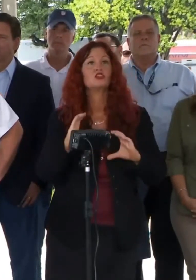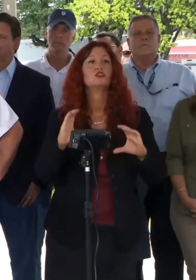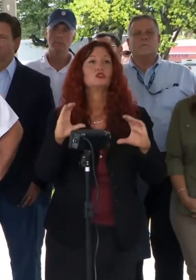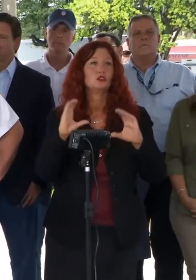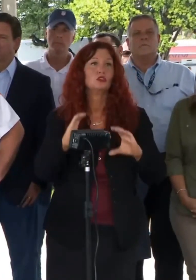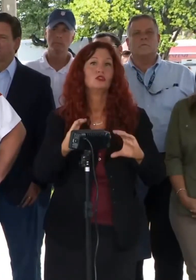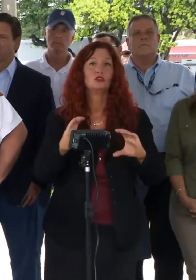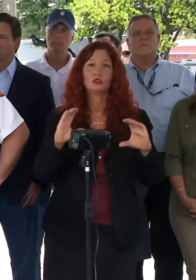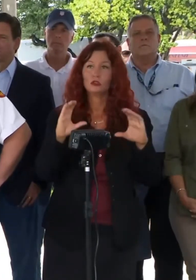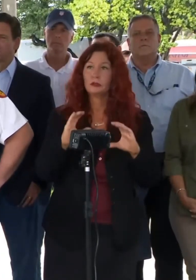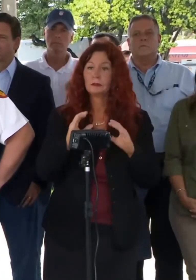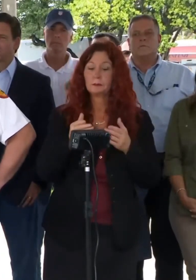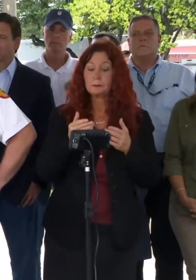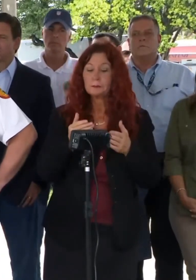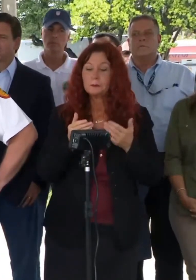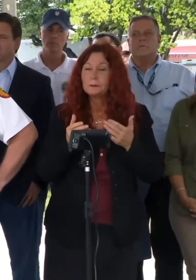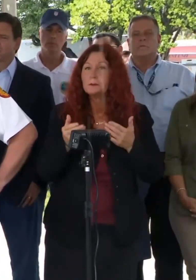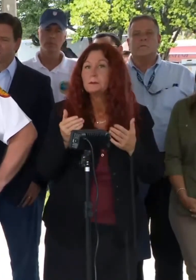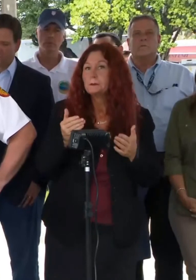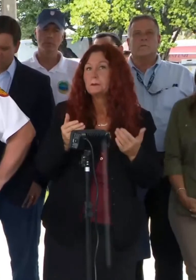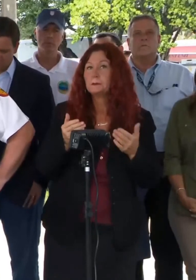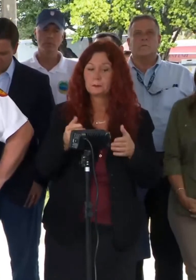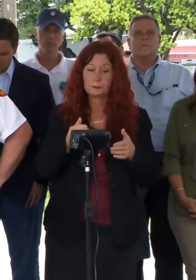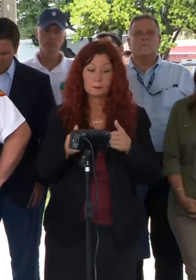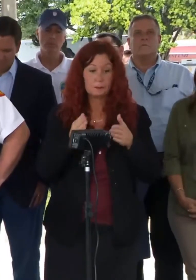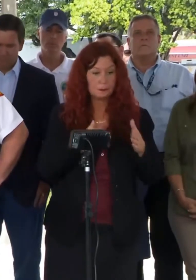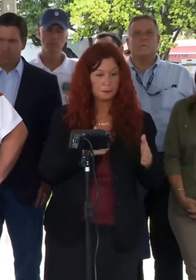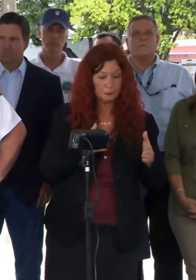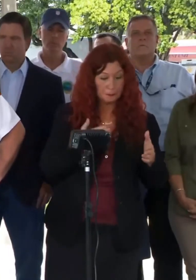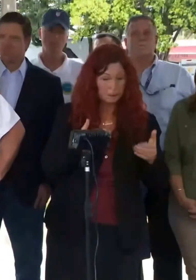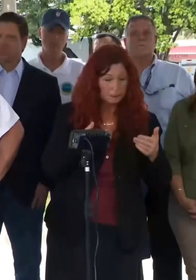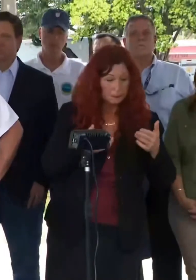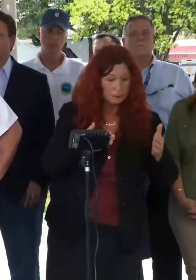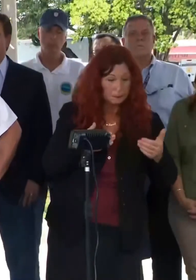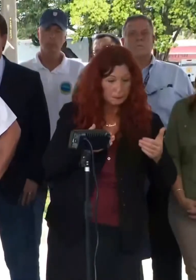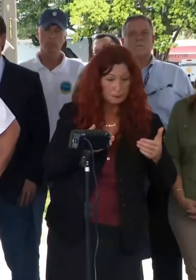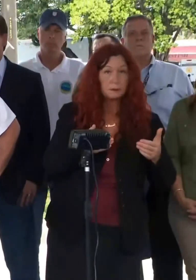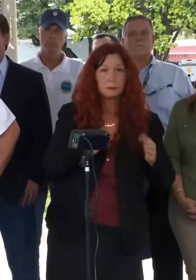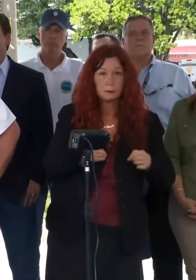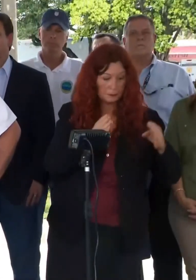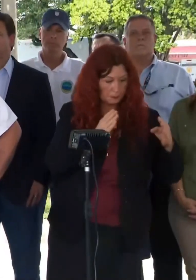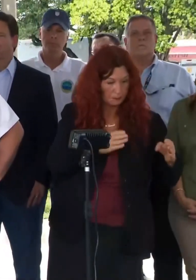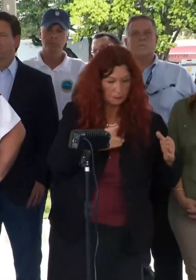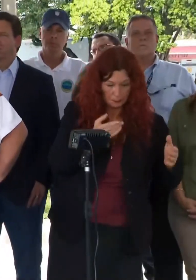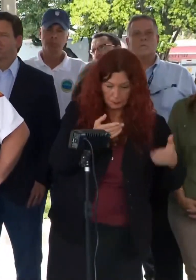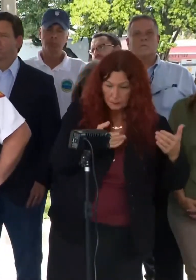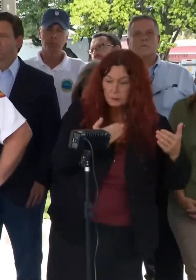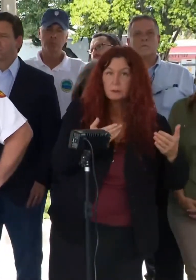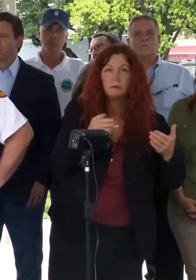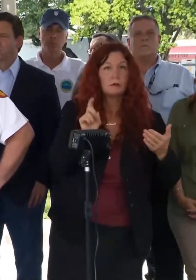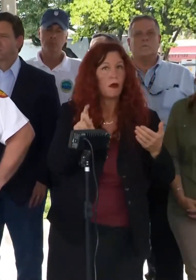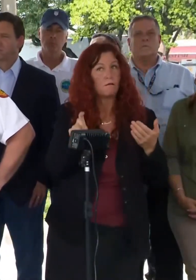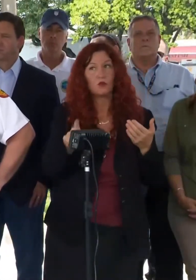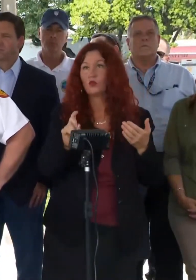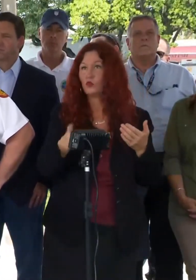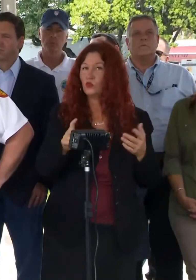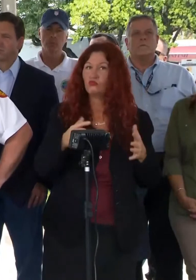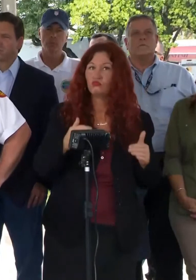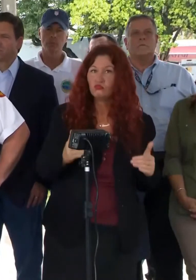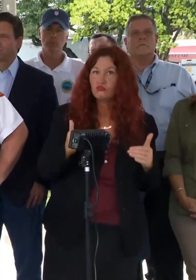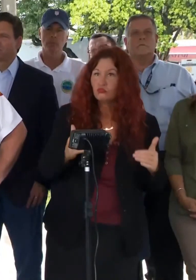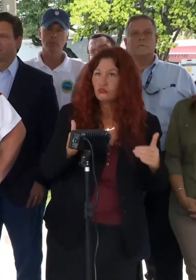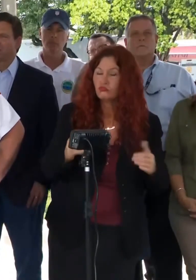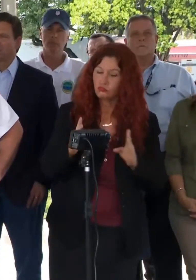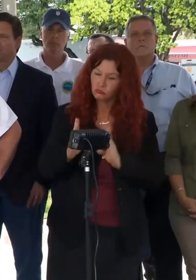difficult process. You know, as we're moving debris, we're just finding more debris that's just concrete pulverized. You